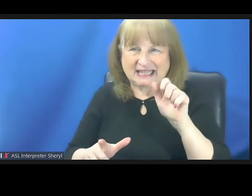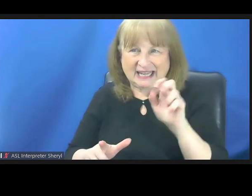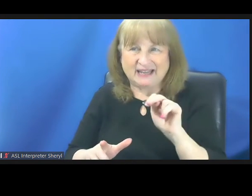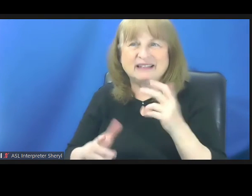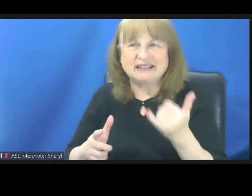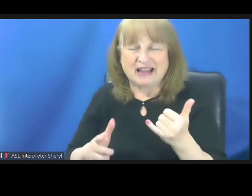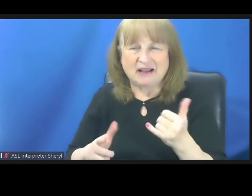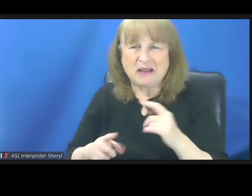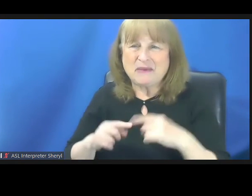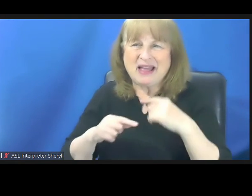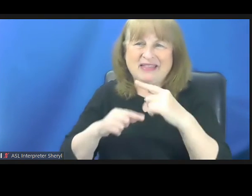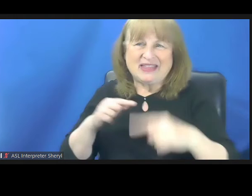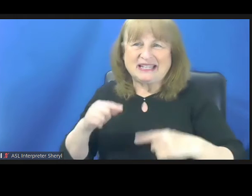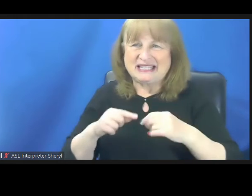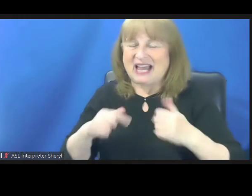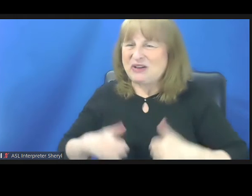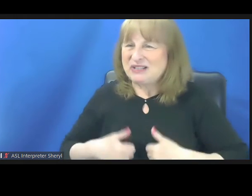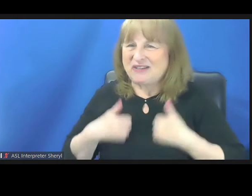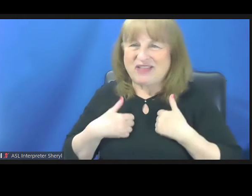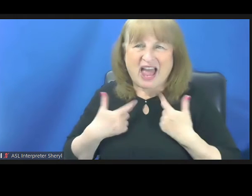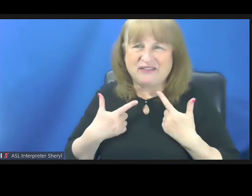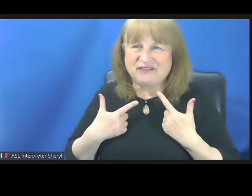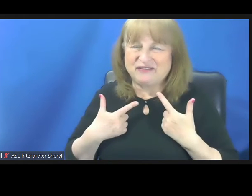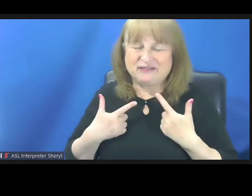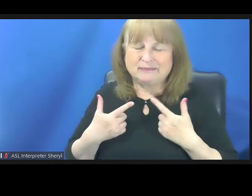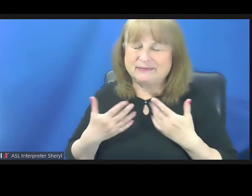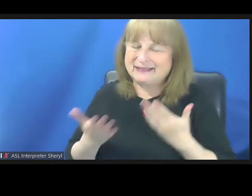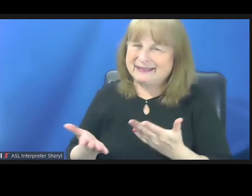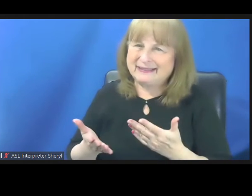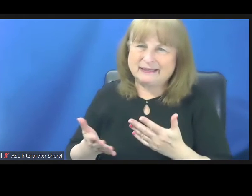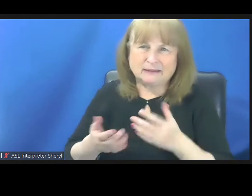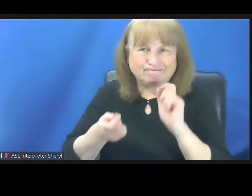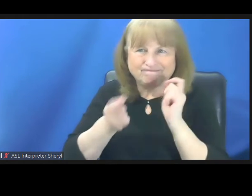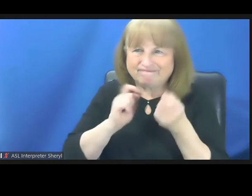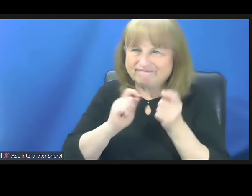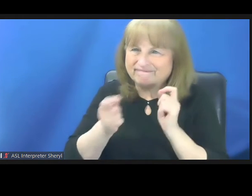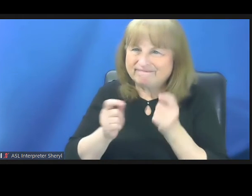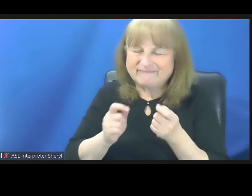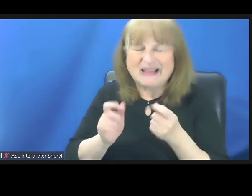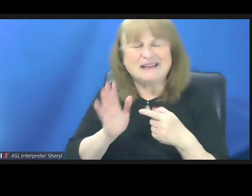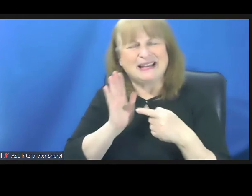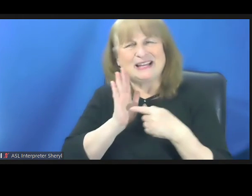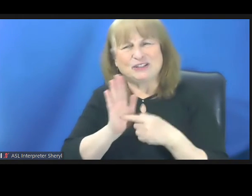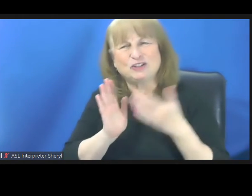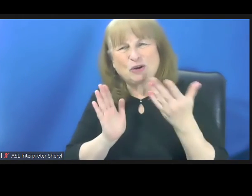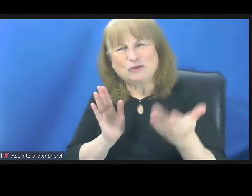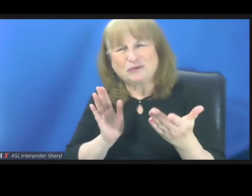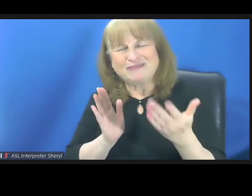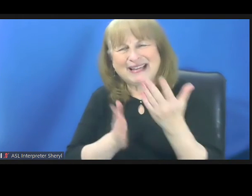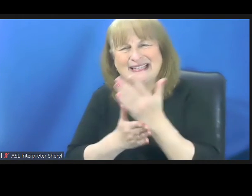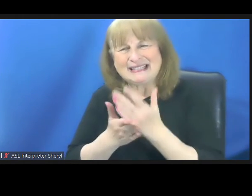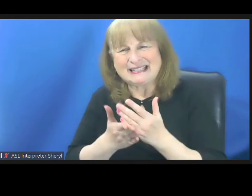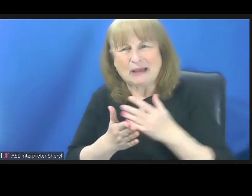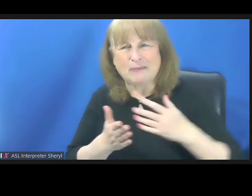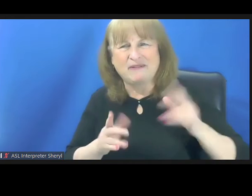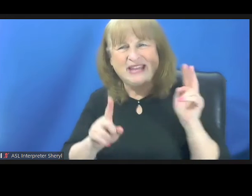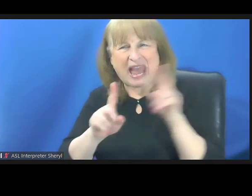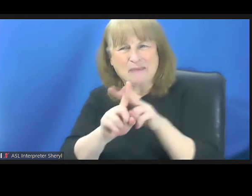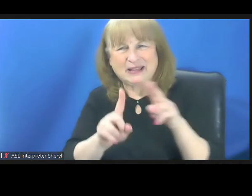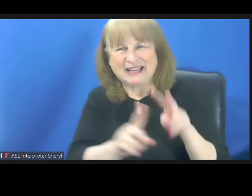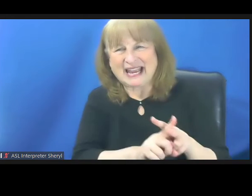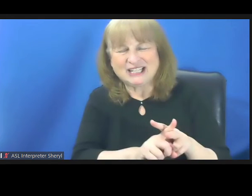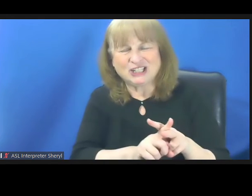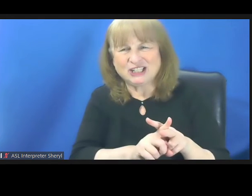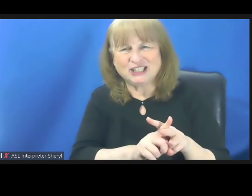but the Cycles of Life is still being born. But it just shows you that some of the applications, some of